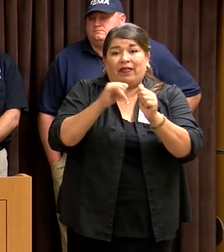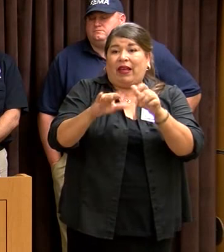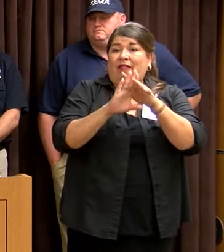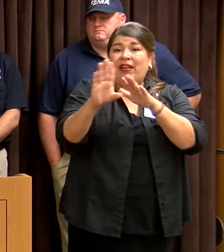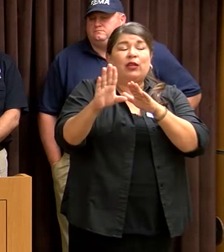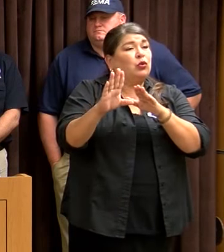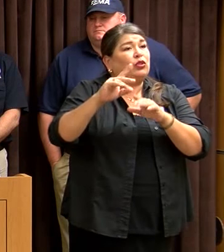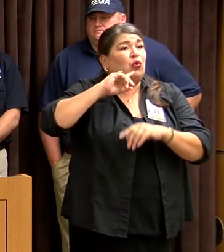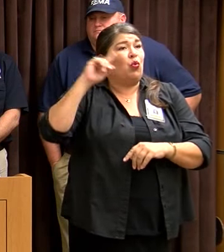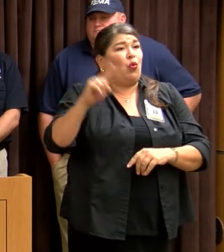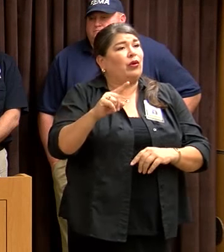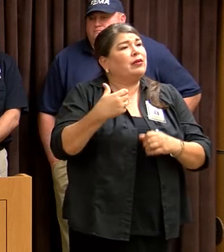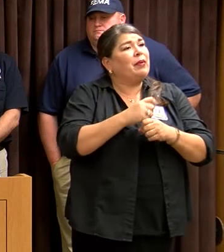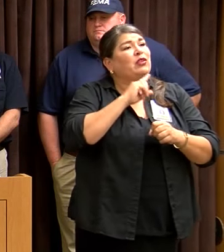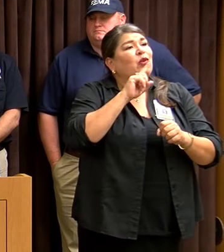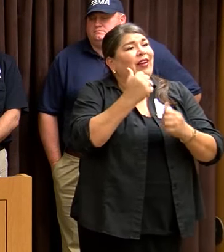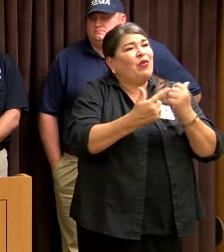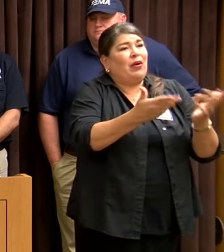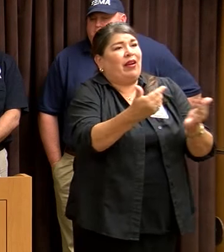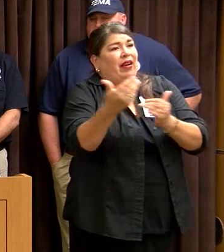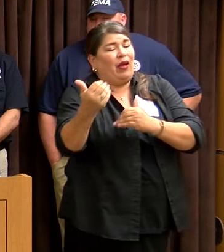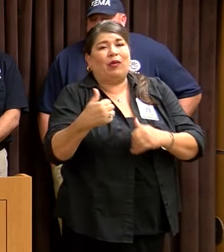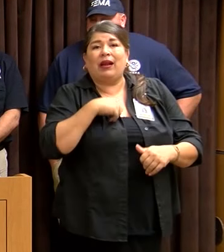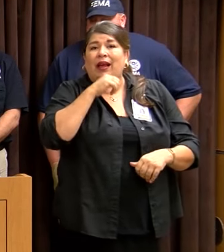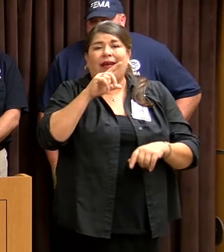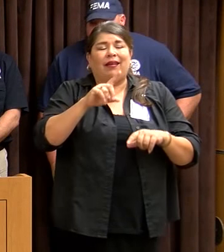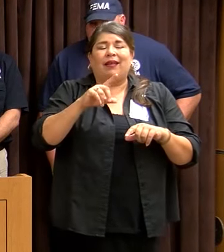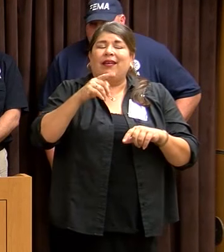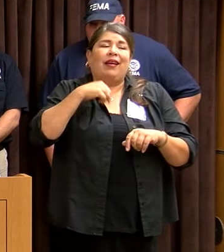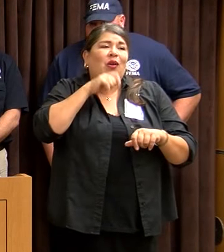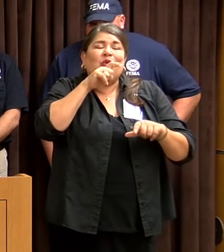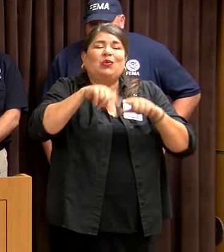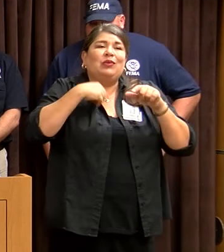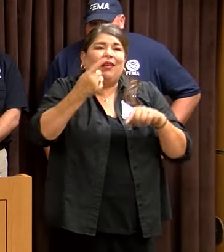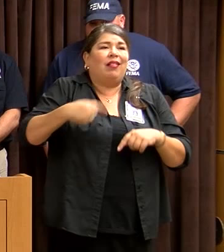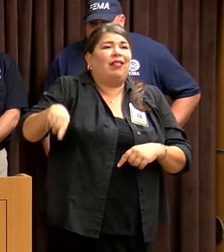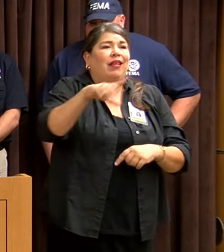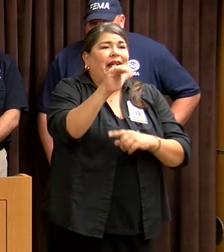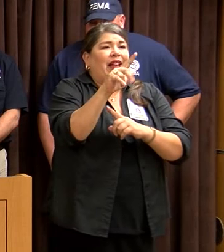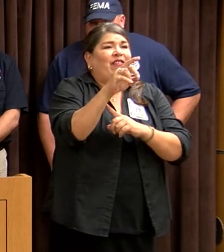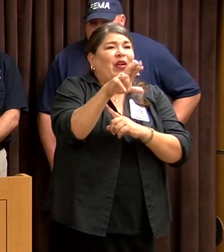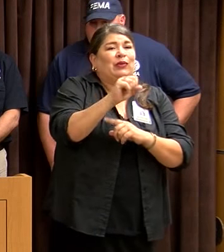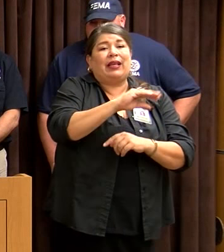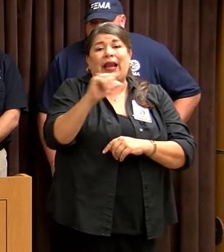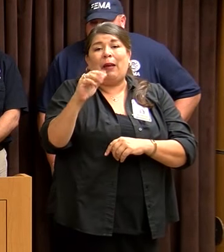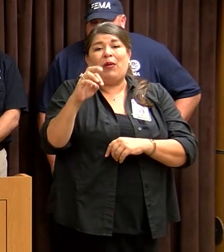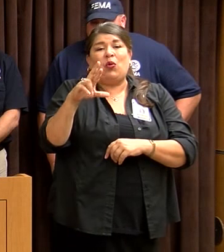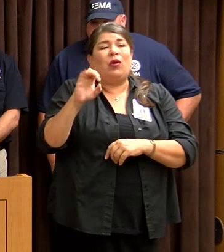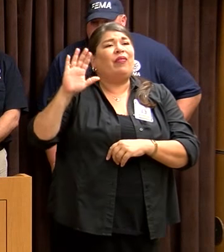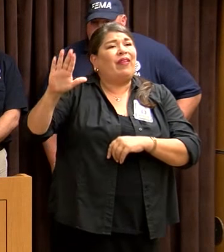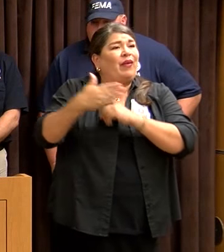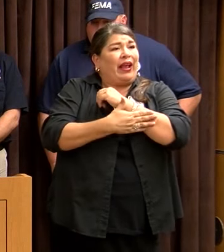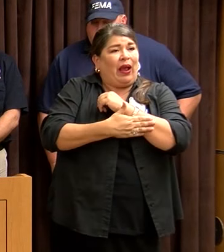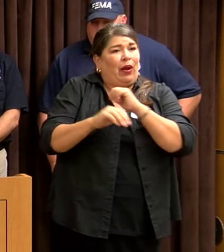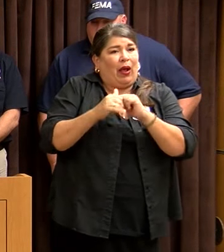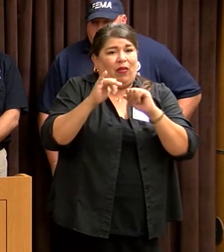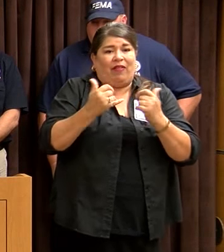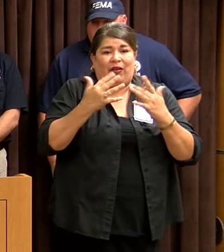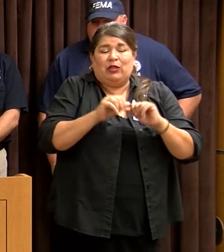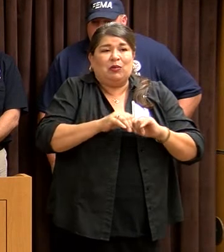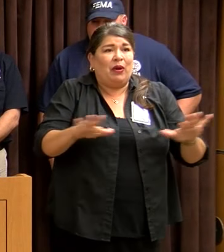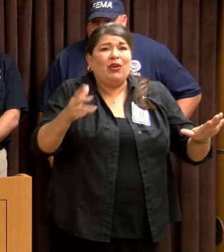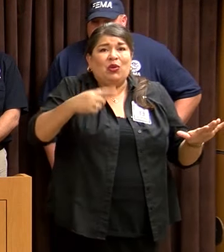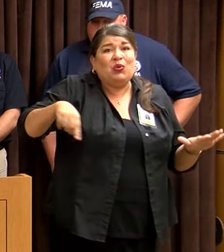out. I don't need to tell Amador and Calaveras counties how this fire spread. You lived it. These fires this summer are spreading